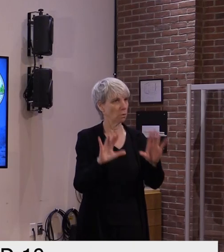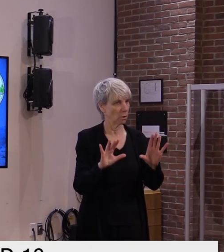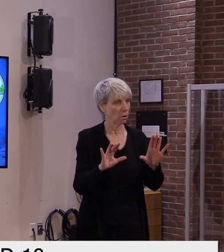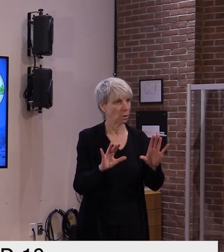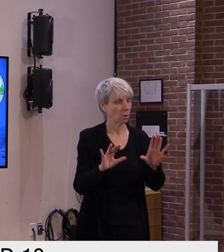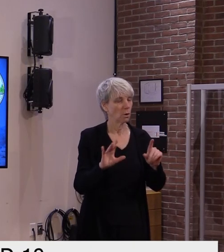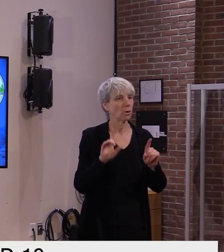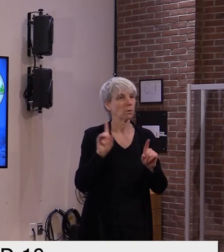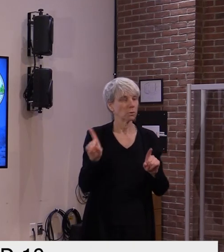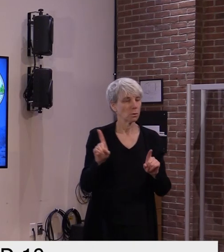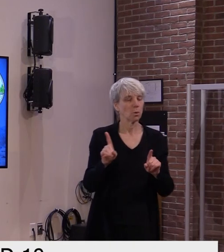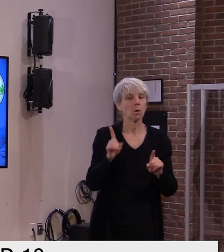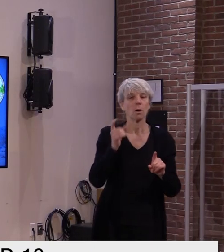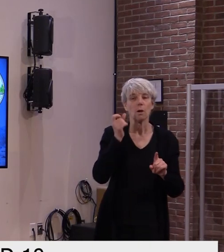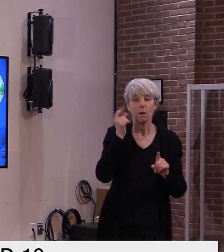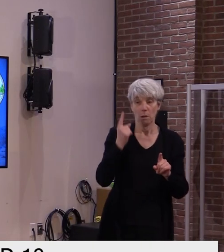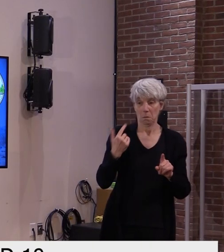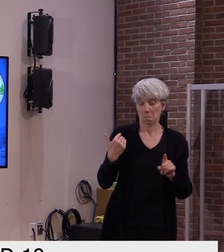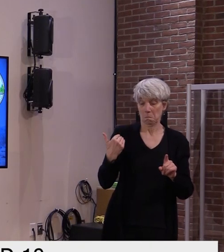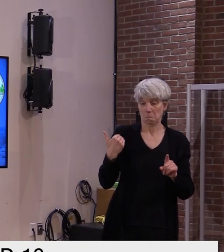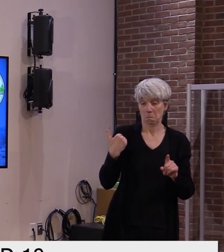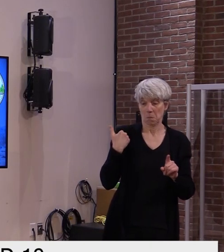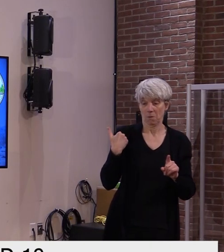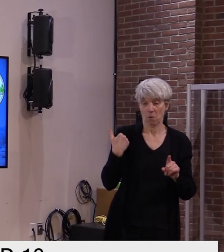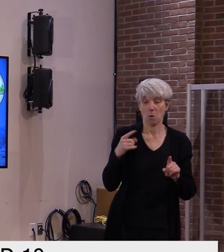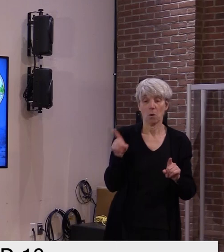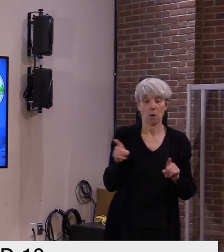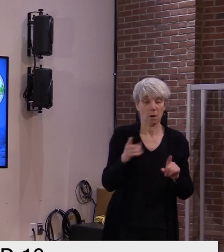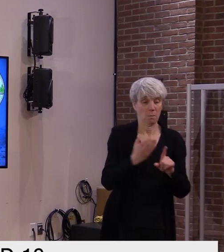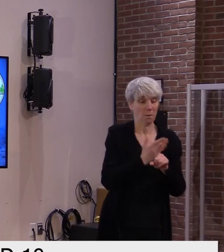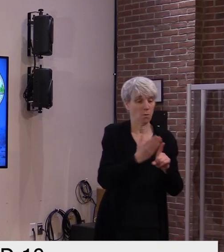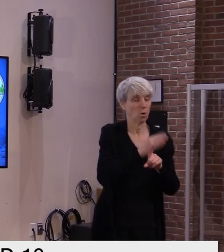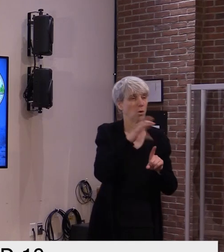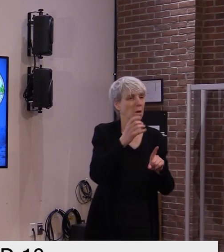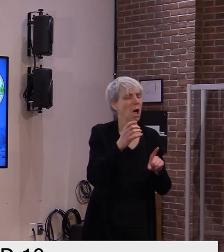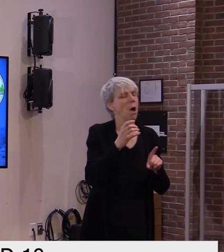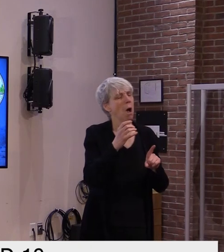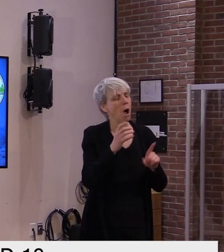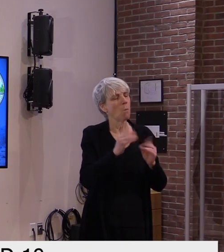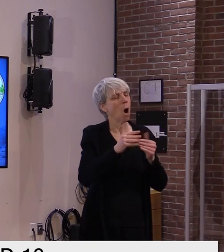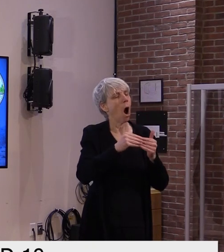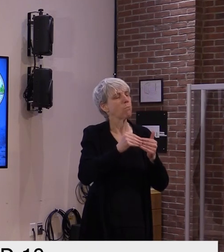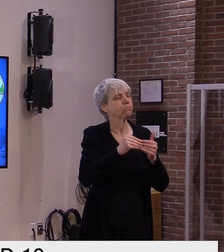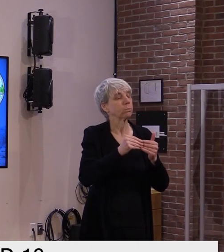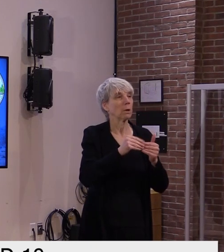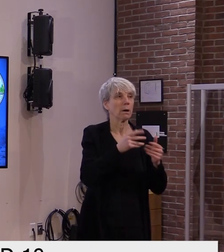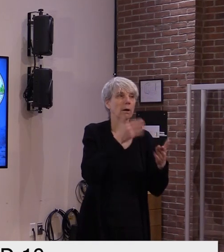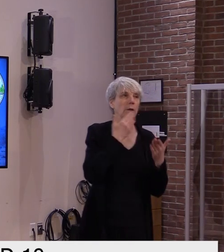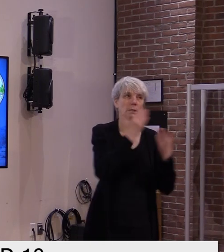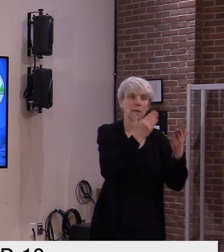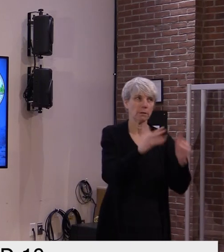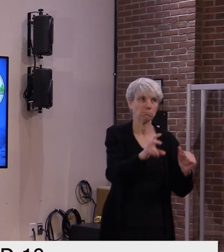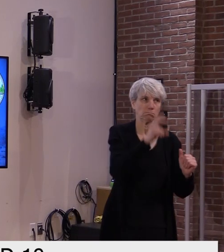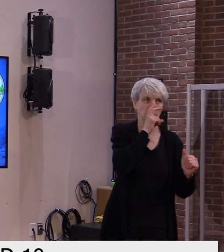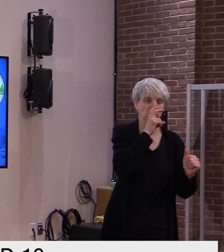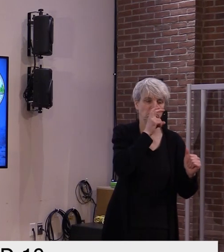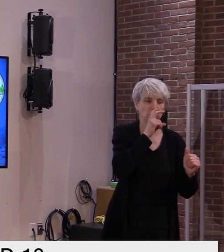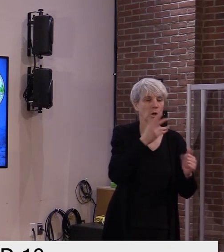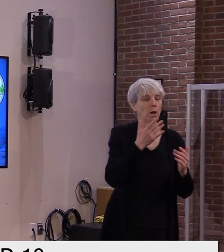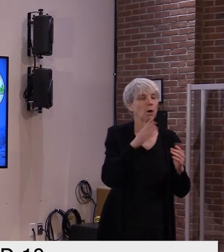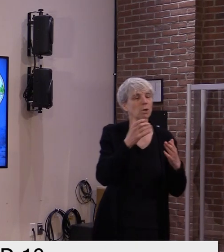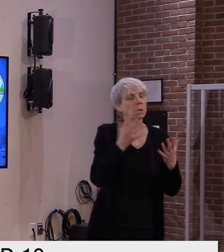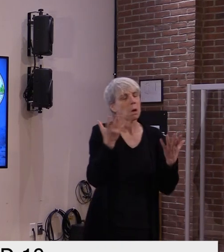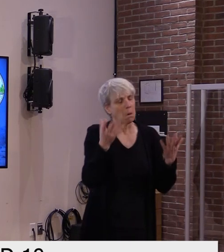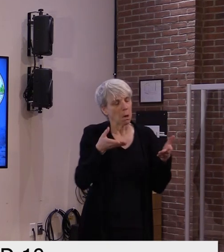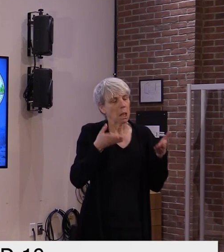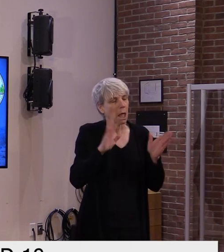any part of the latest case numbers? Do you have any theories as to why this surge is happening now when it didn't